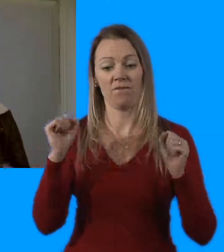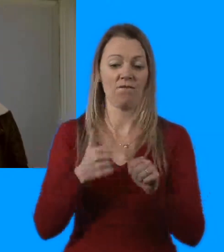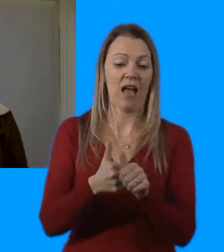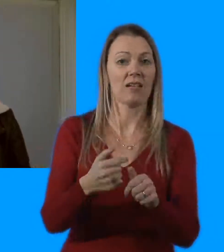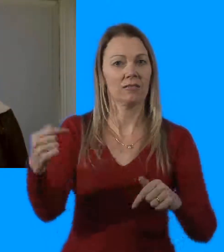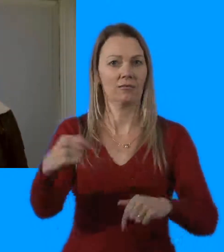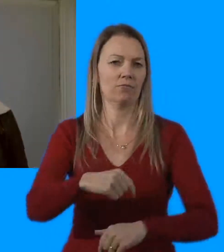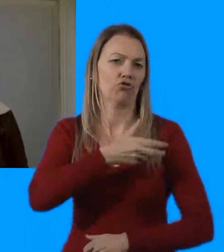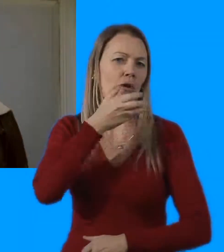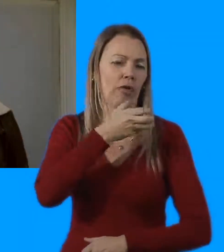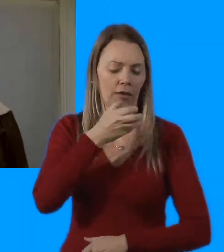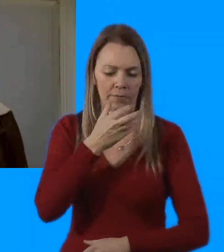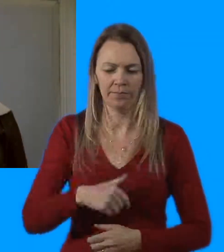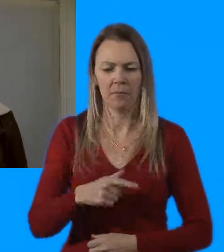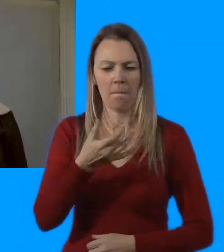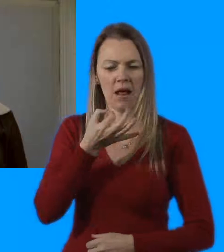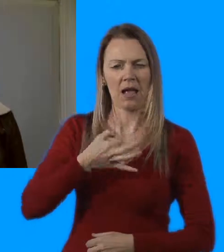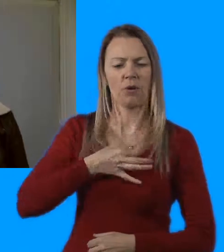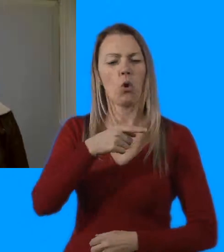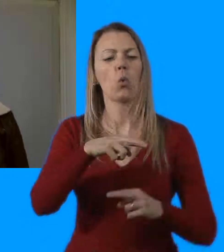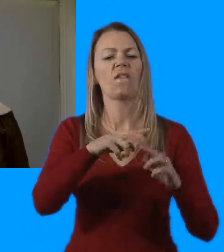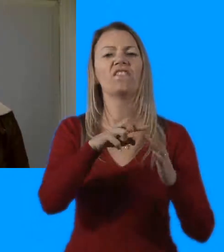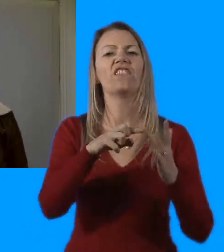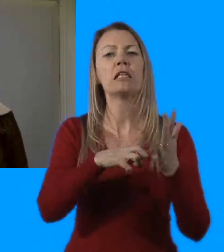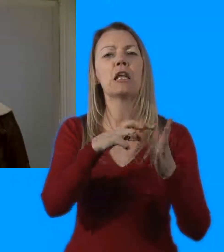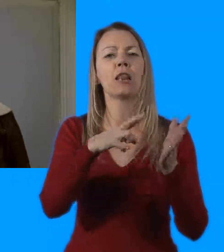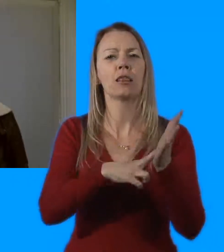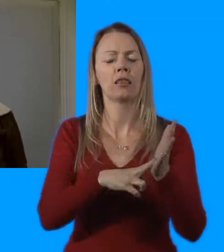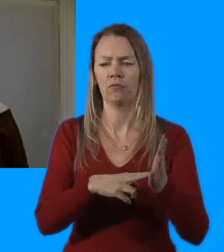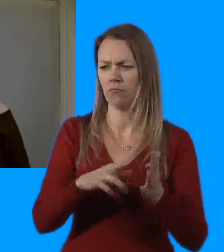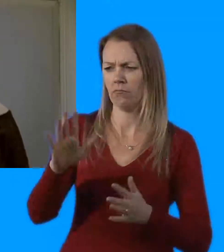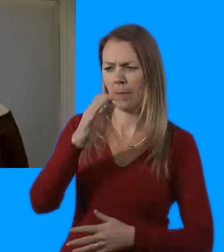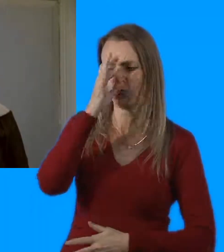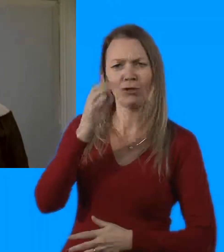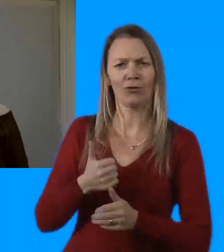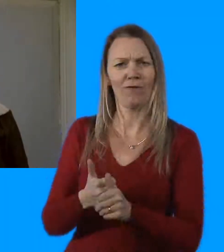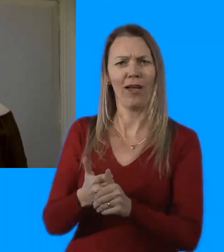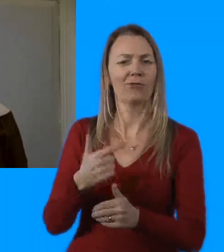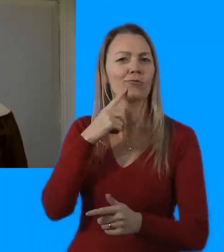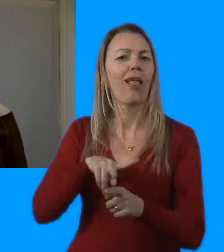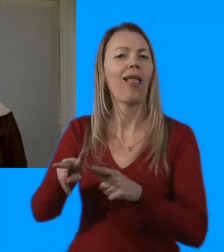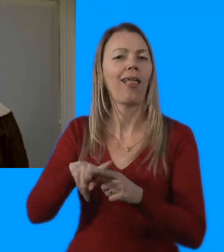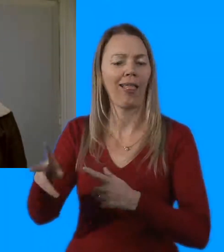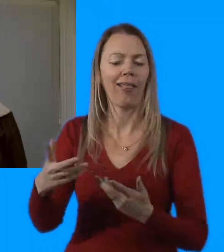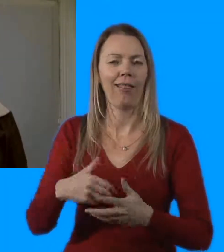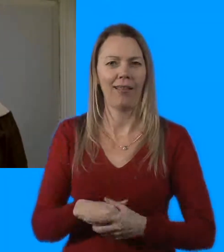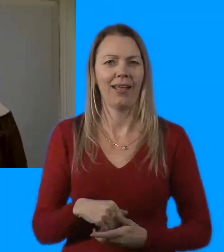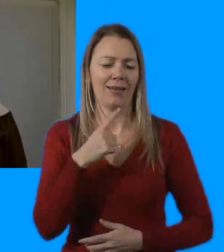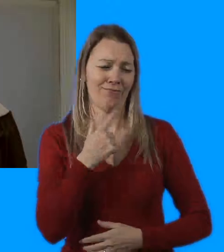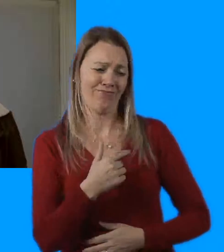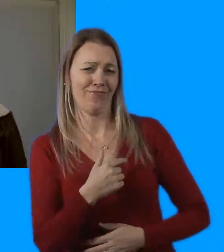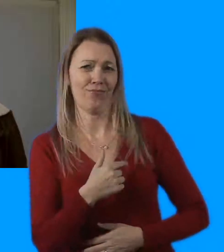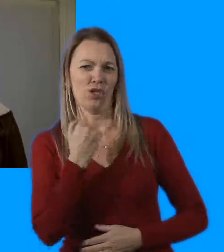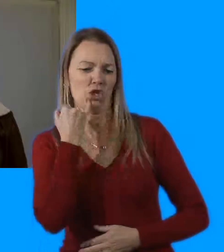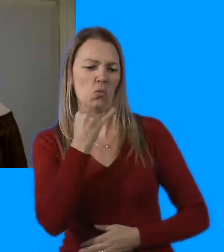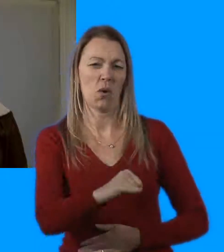they were drinking, and he said something about being in the Fenian section, and I says no, I'm a Rangers supporter, just to like have a